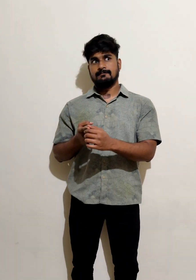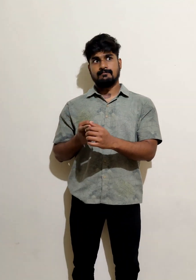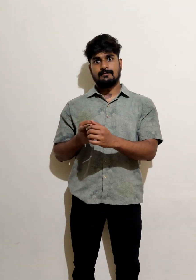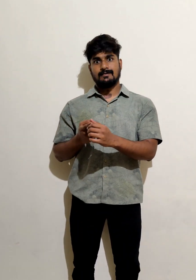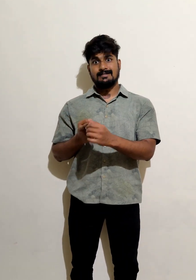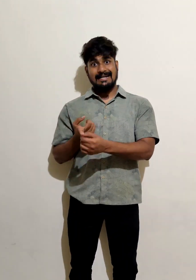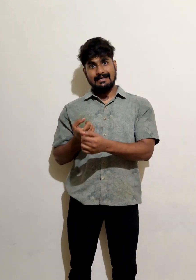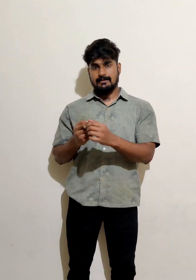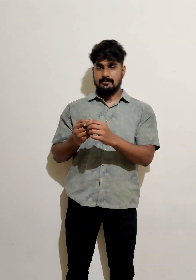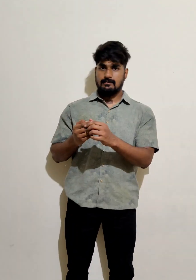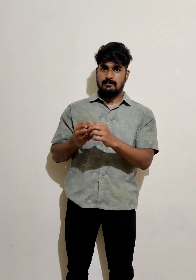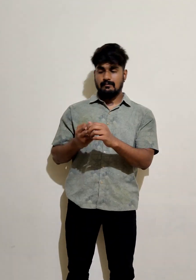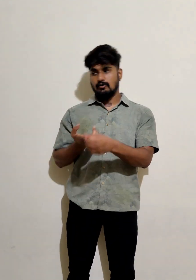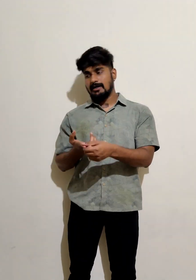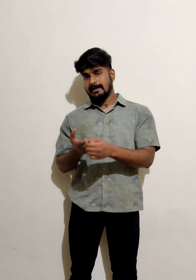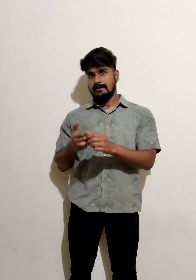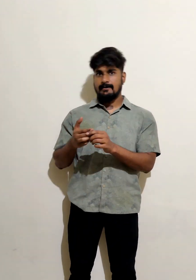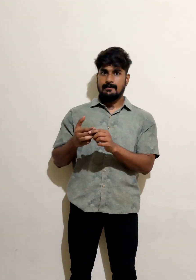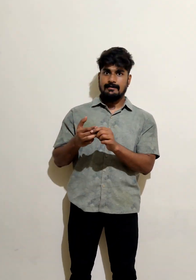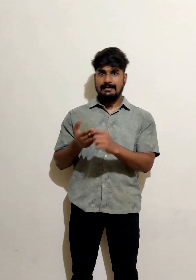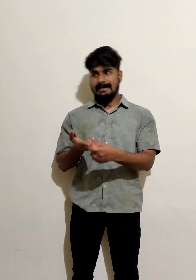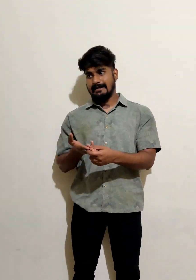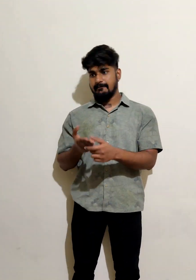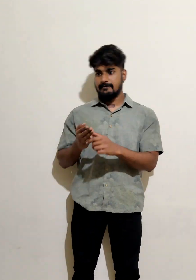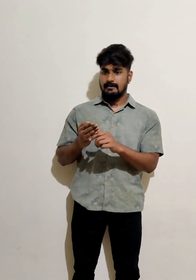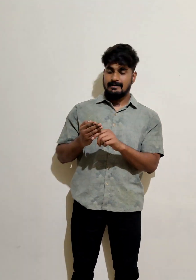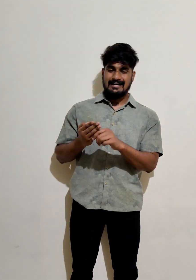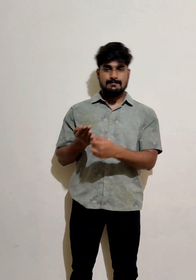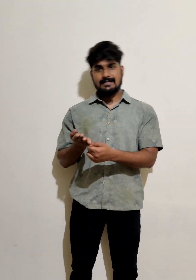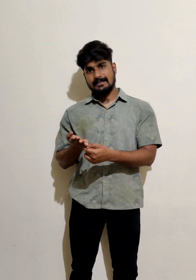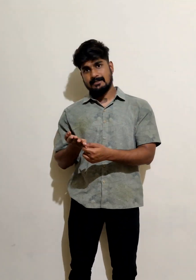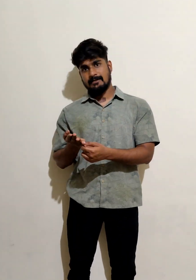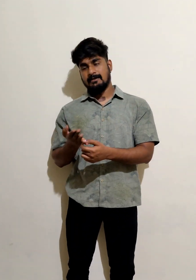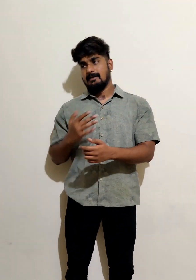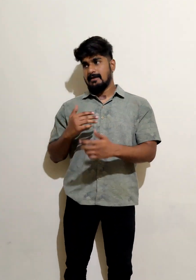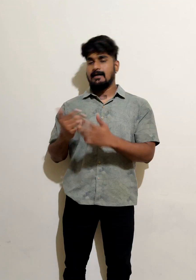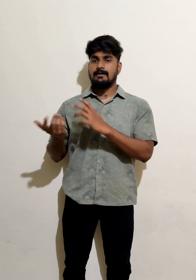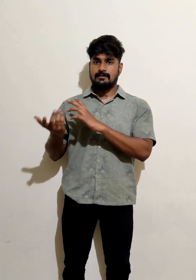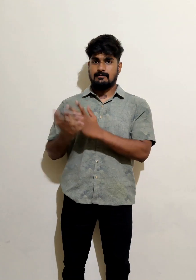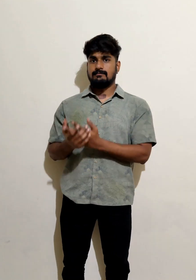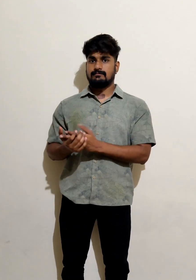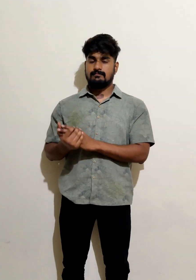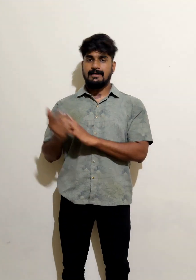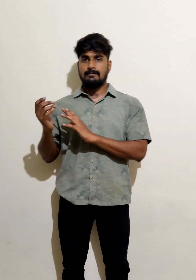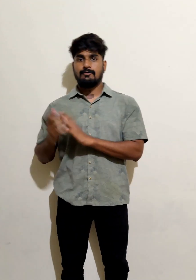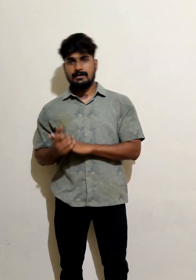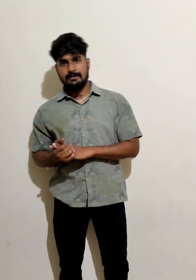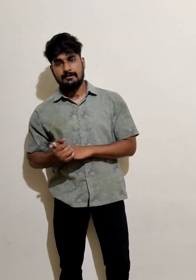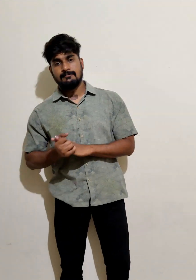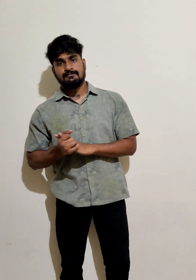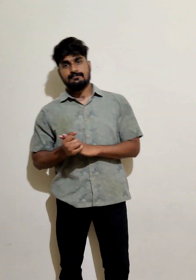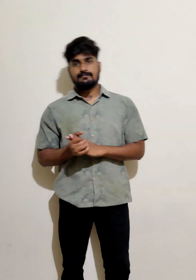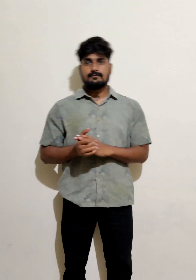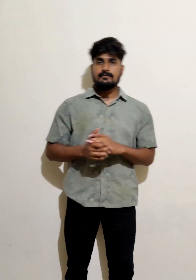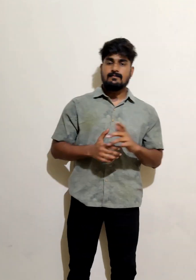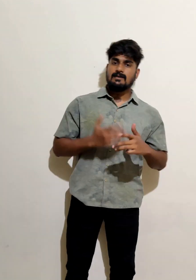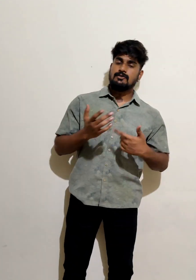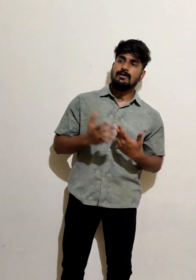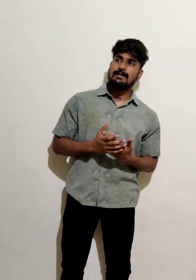including static, volatile, native, abstraction, and many more are there. So